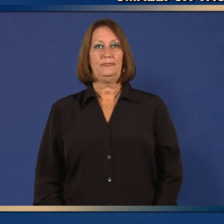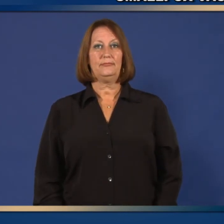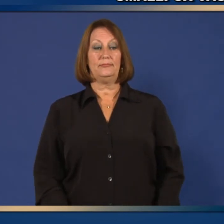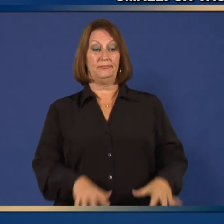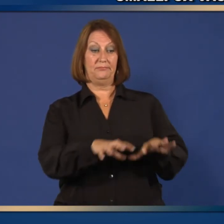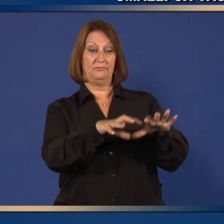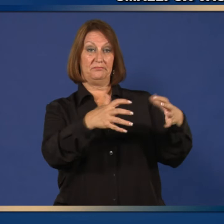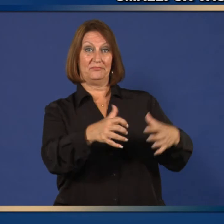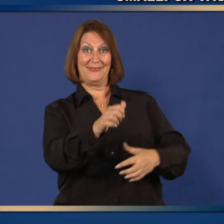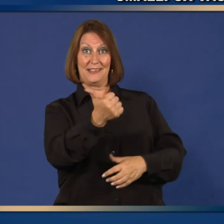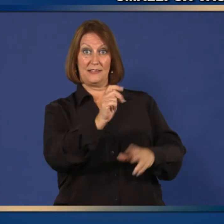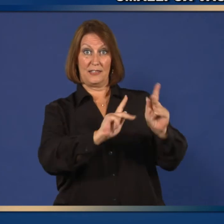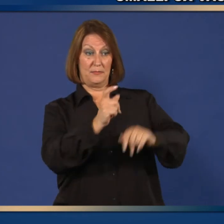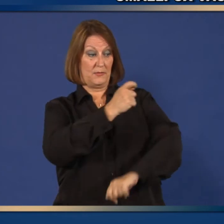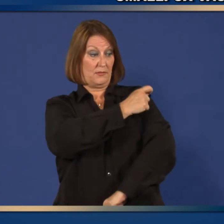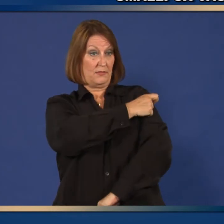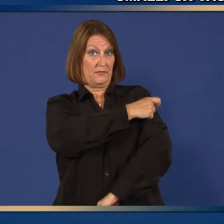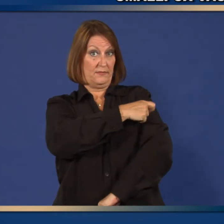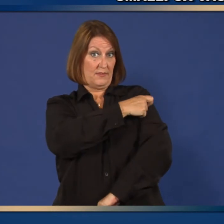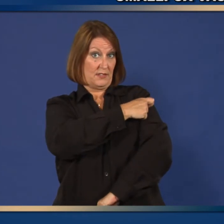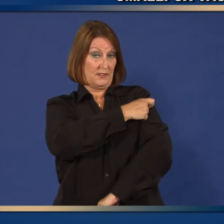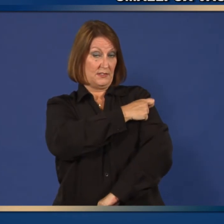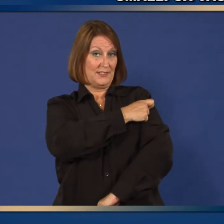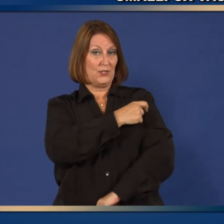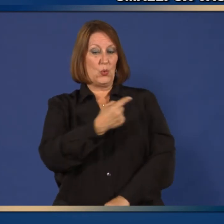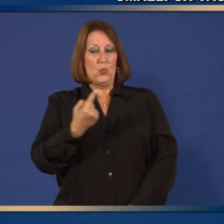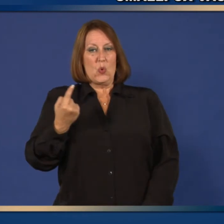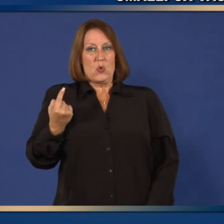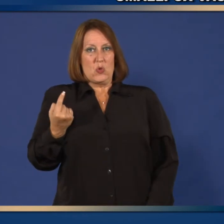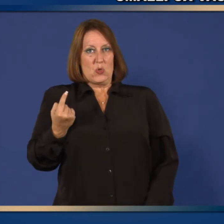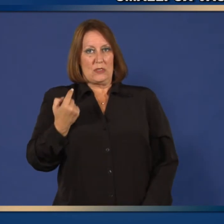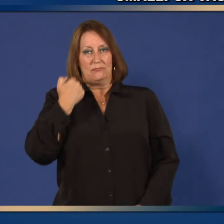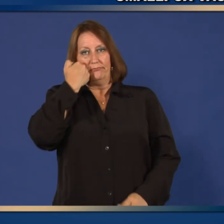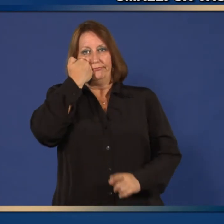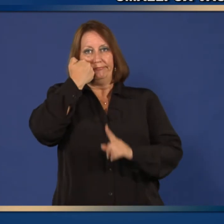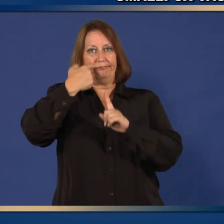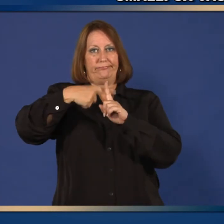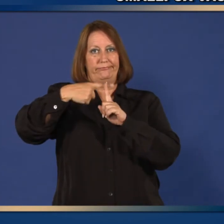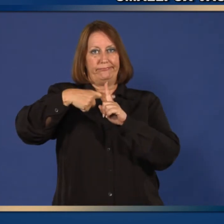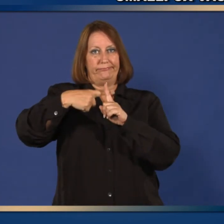Fahrenheit. About 1 out of 10 people vaccinated.